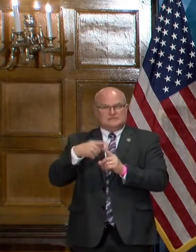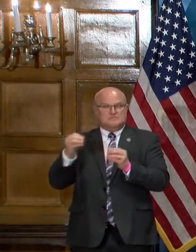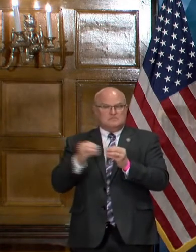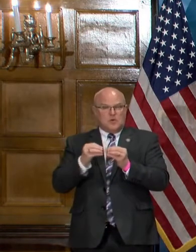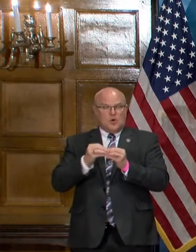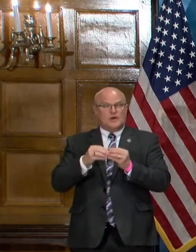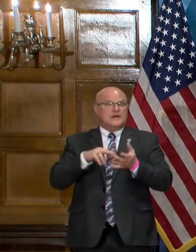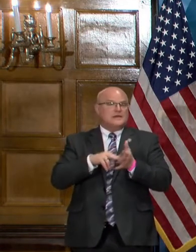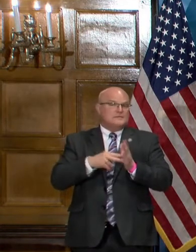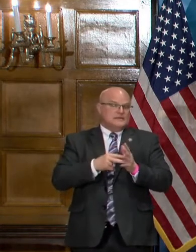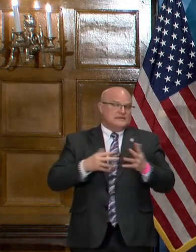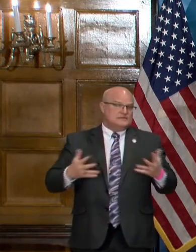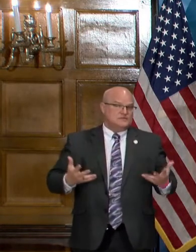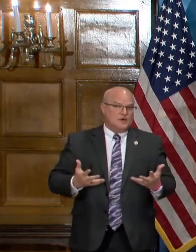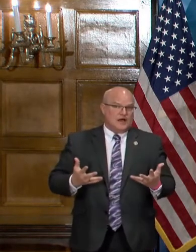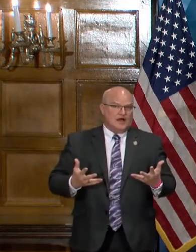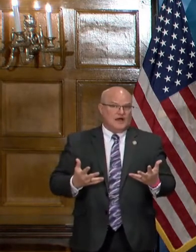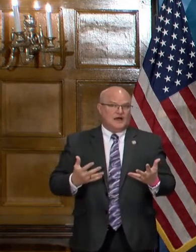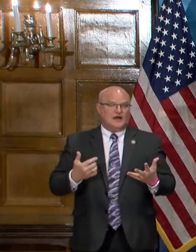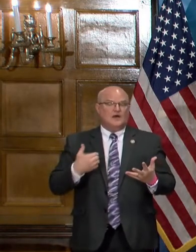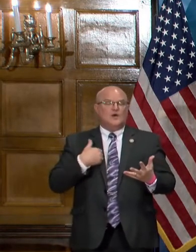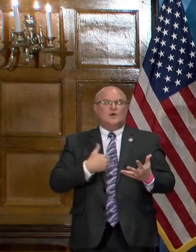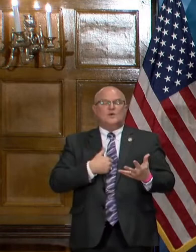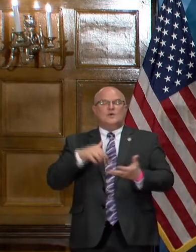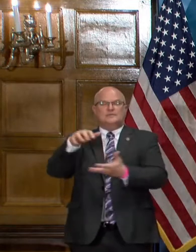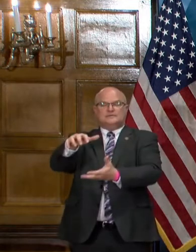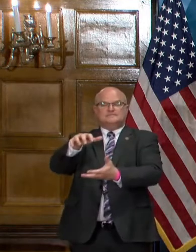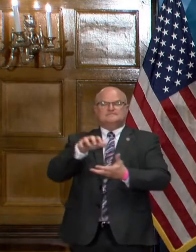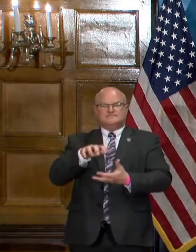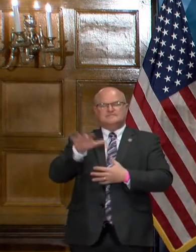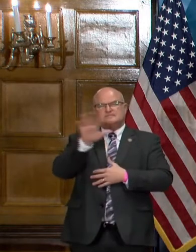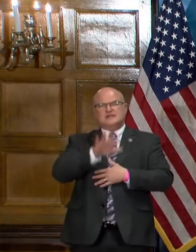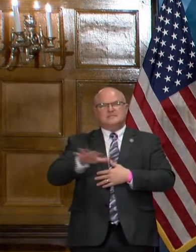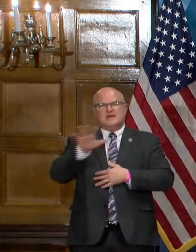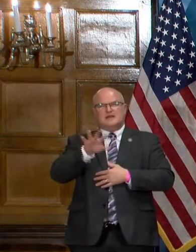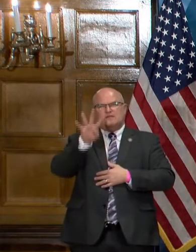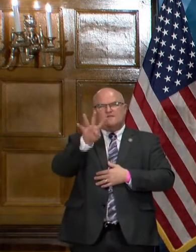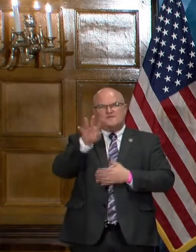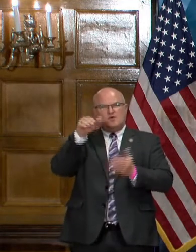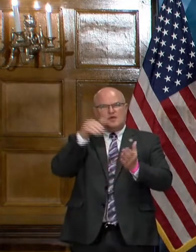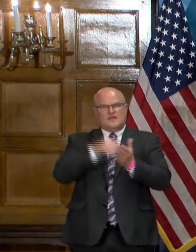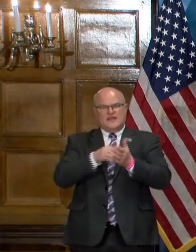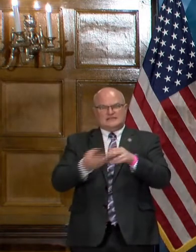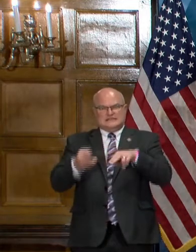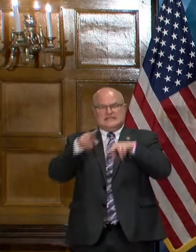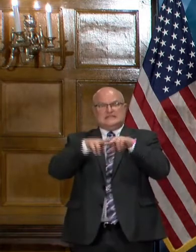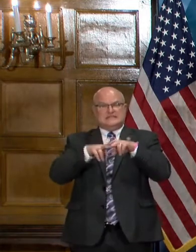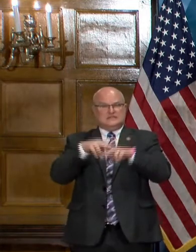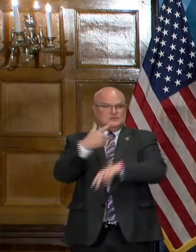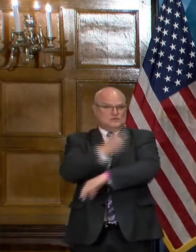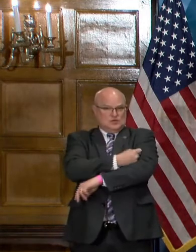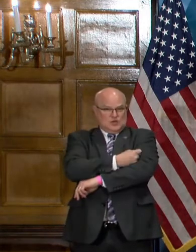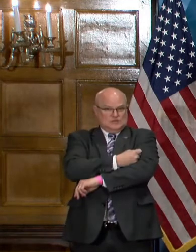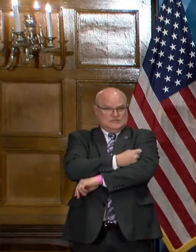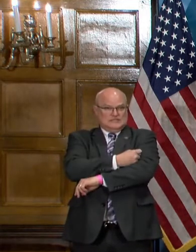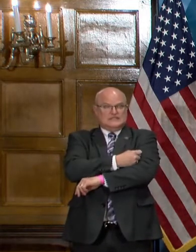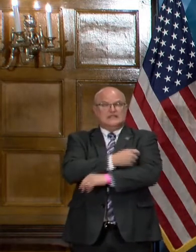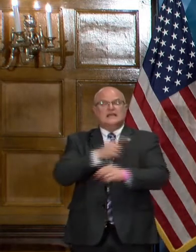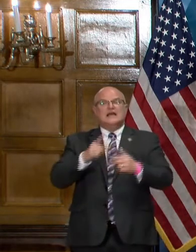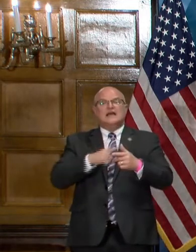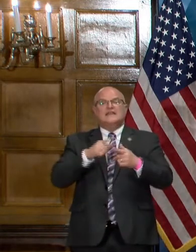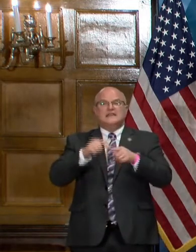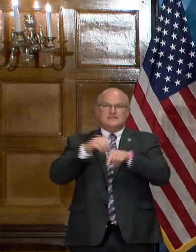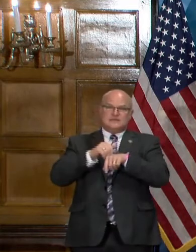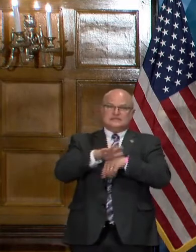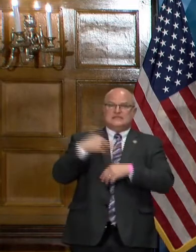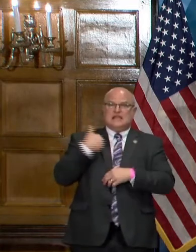that means that we will be allocated around 4,000 additional doses that will then be